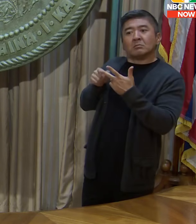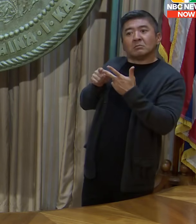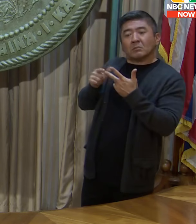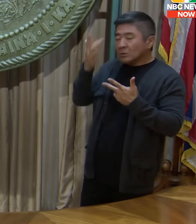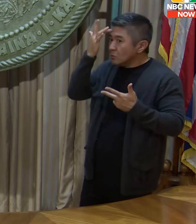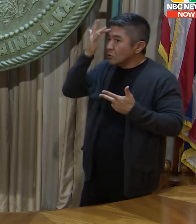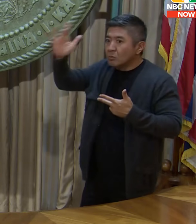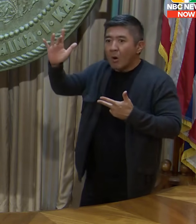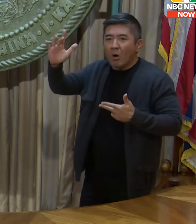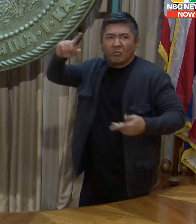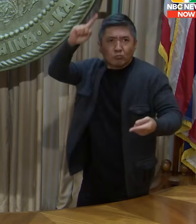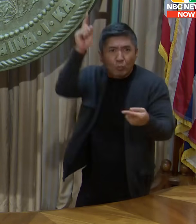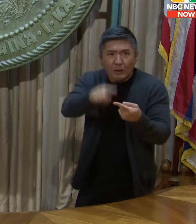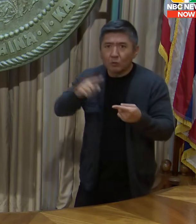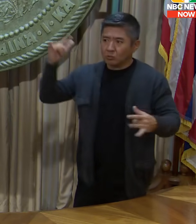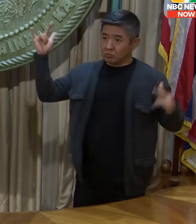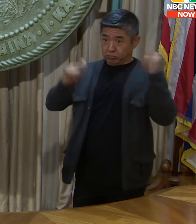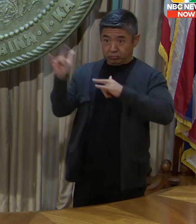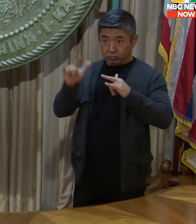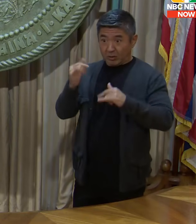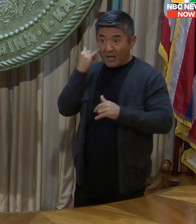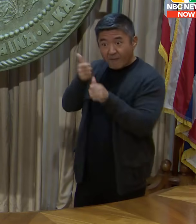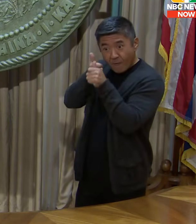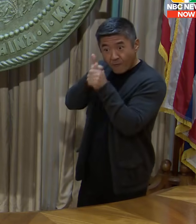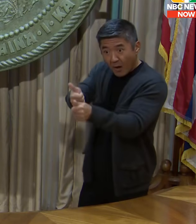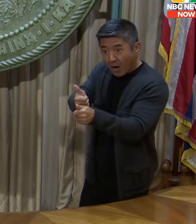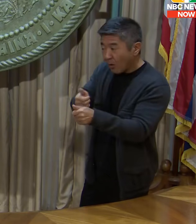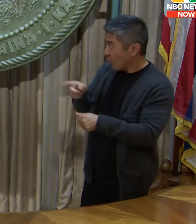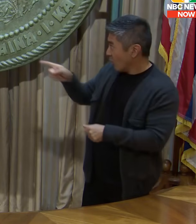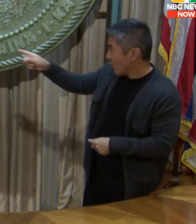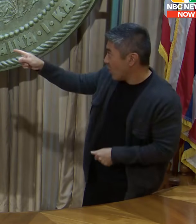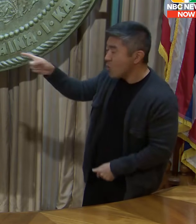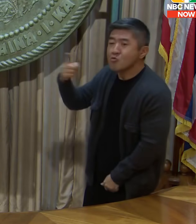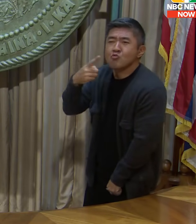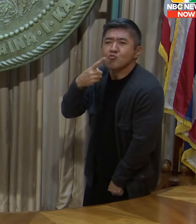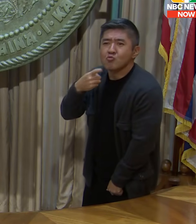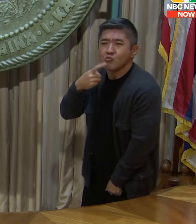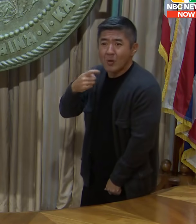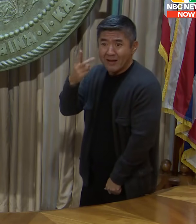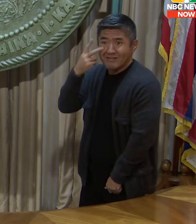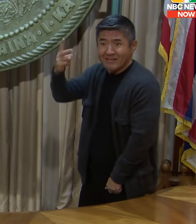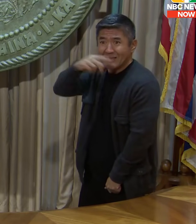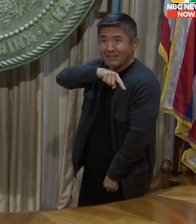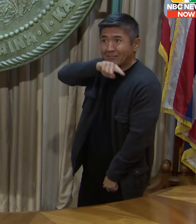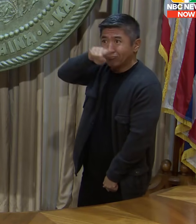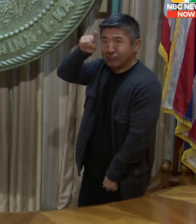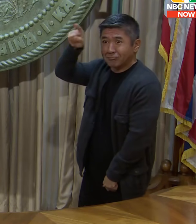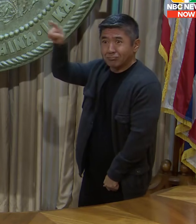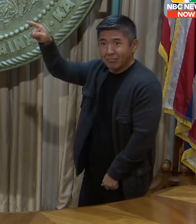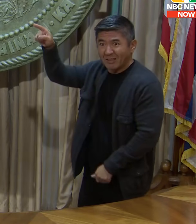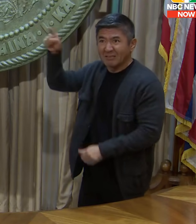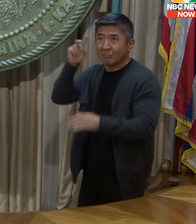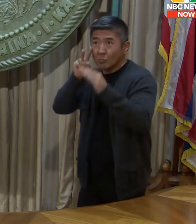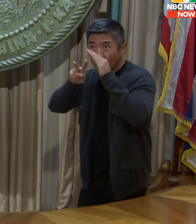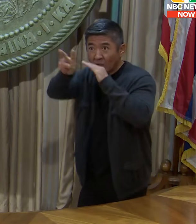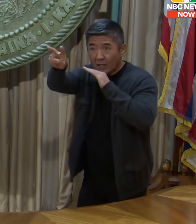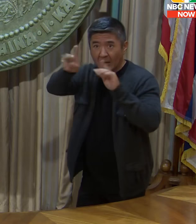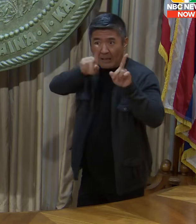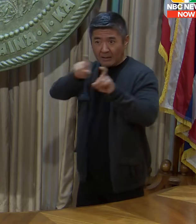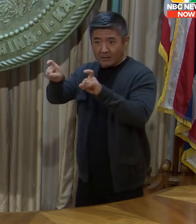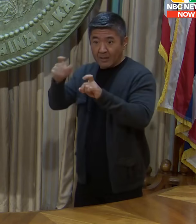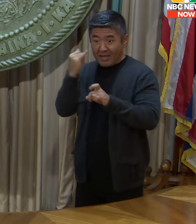decrease travel into our state, we will see this red curve, which is the projected number of tests, and that's about if we're